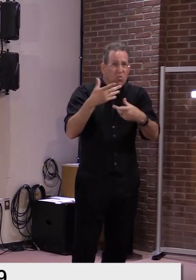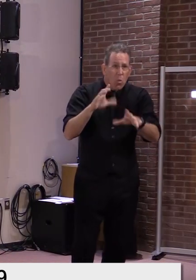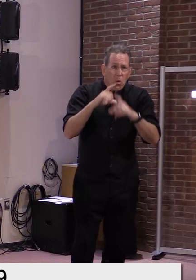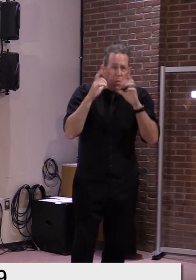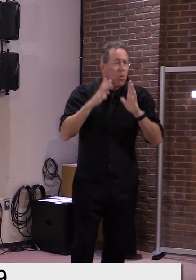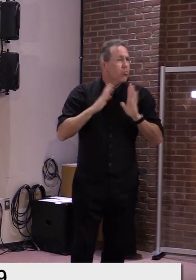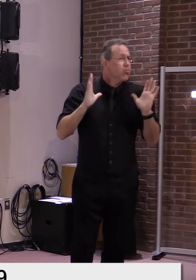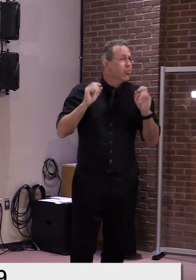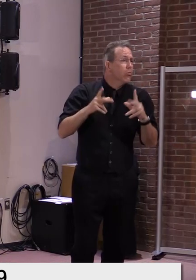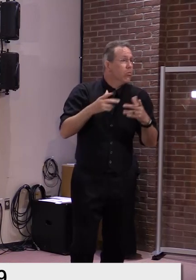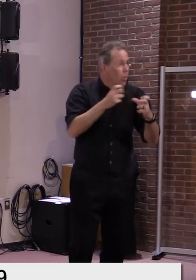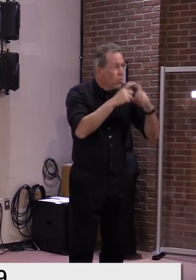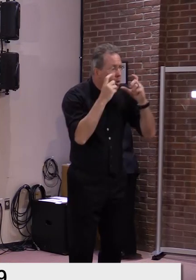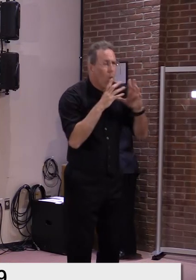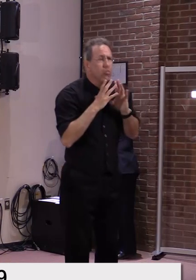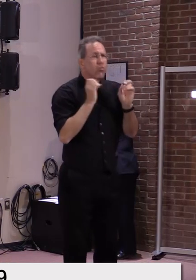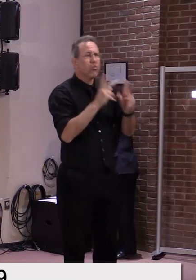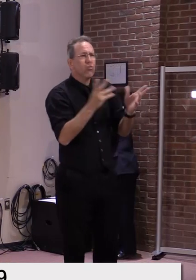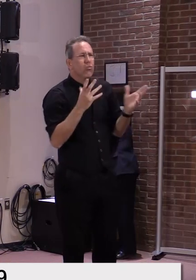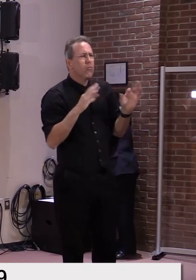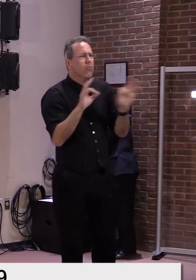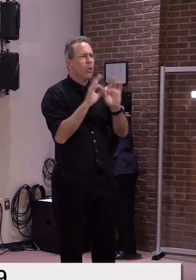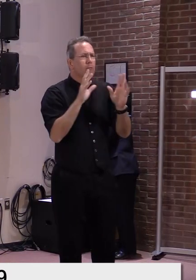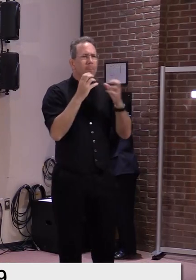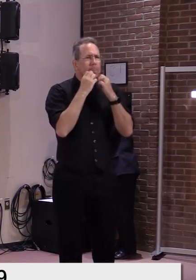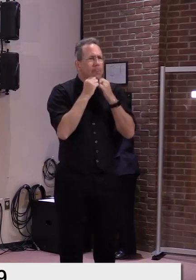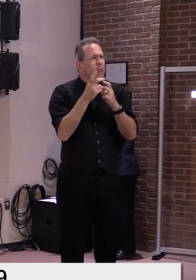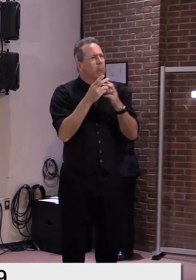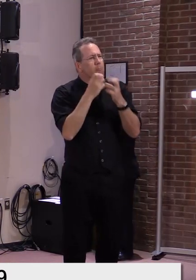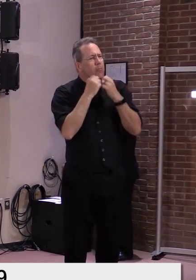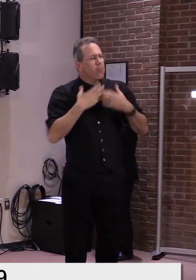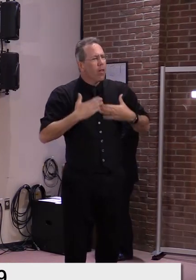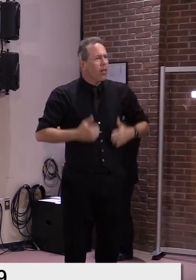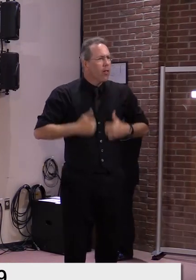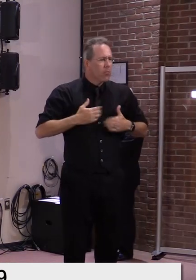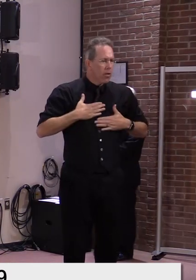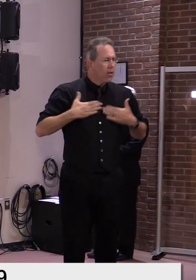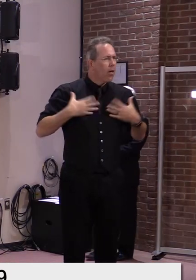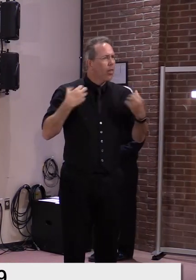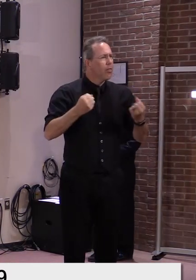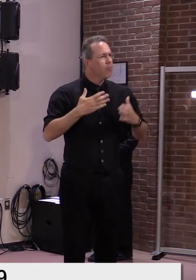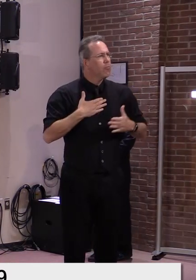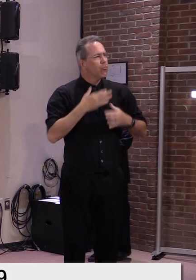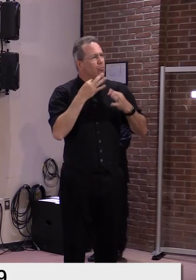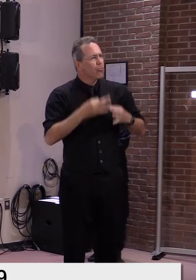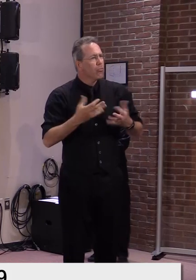customers along the way. But I think, for the most part, everyone's done an amazing job.